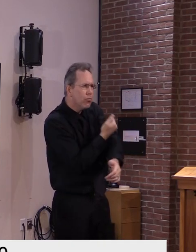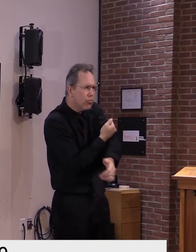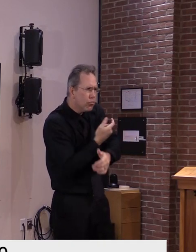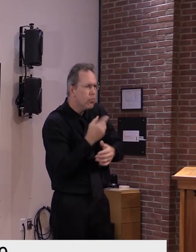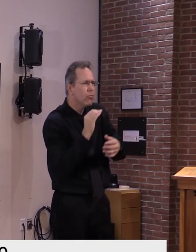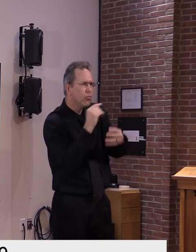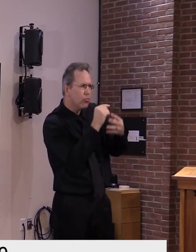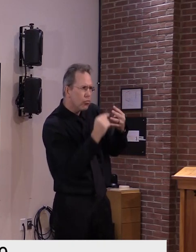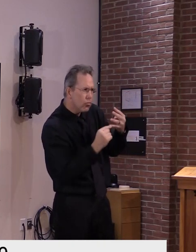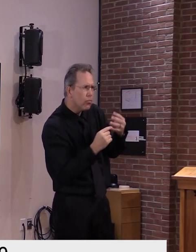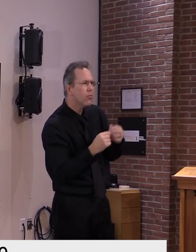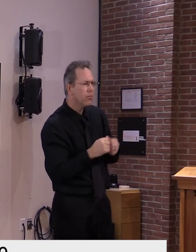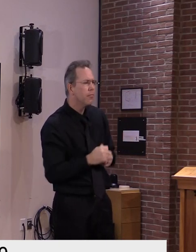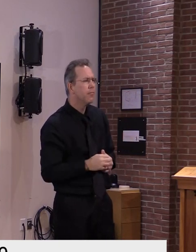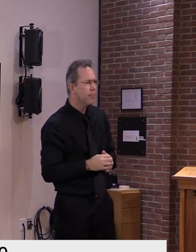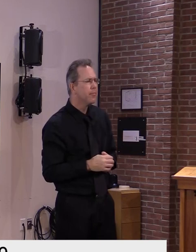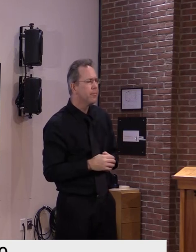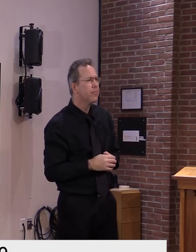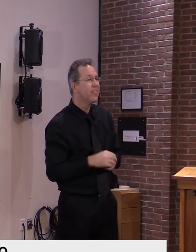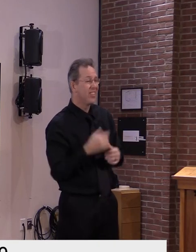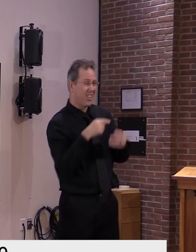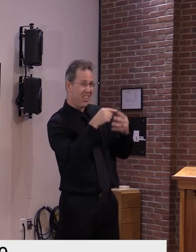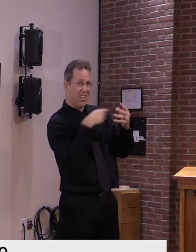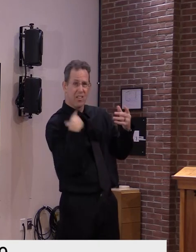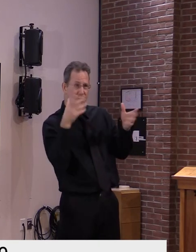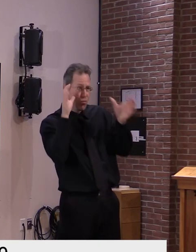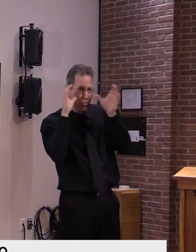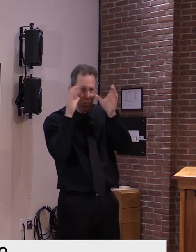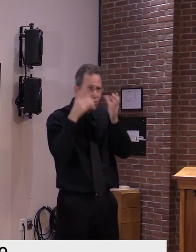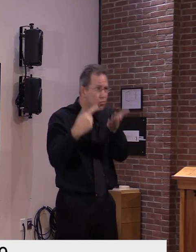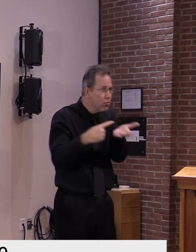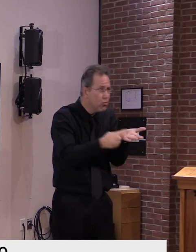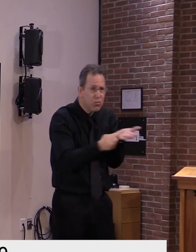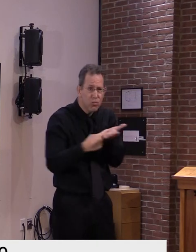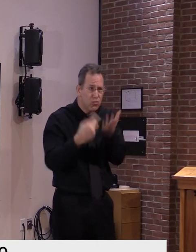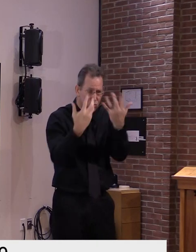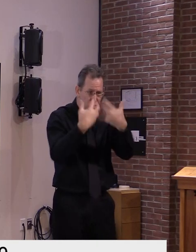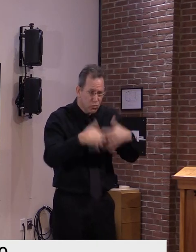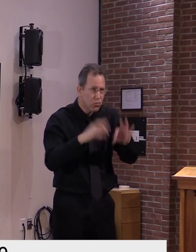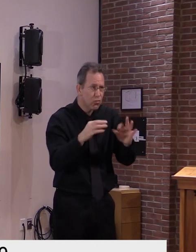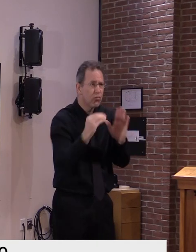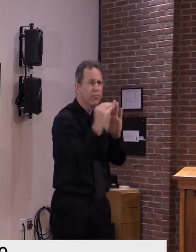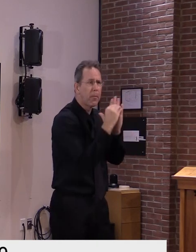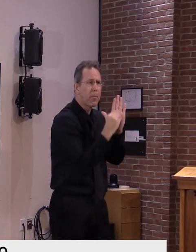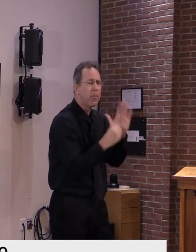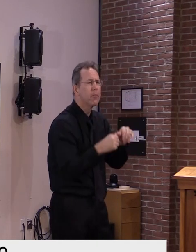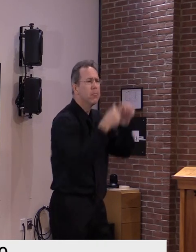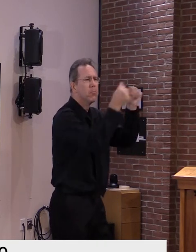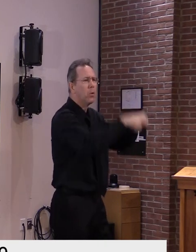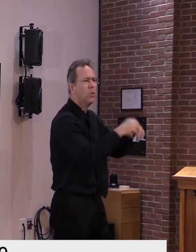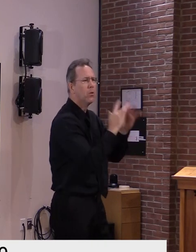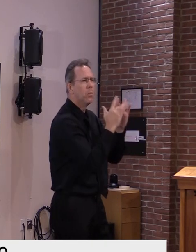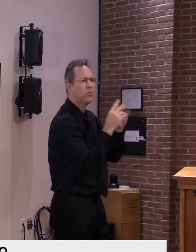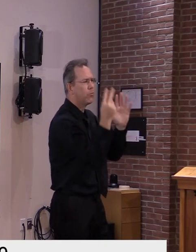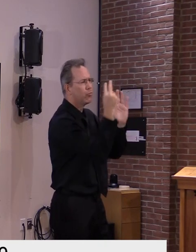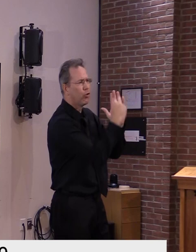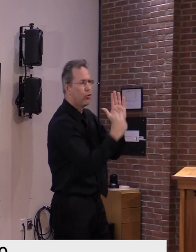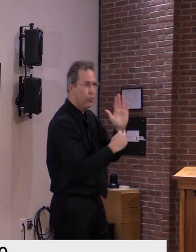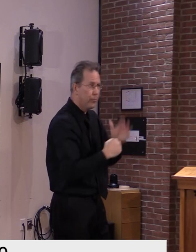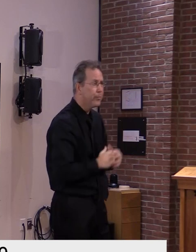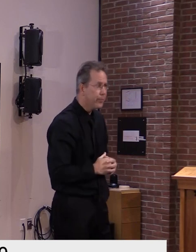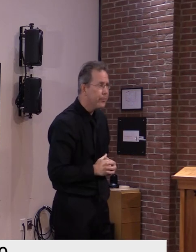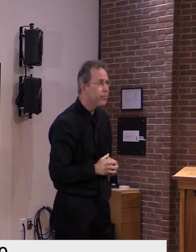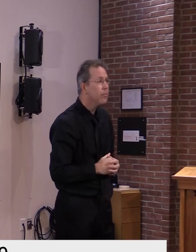shipment in mid-December, about a week from today. As always, this timeline is not promised and could